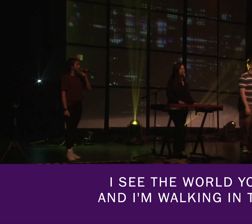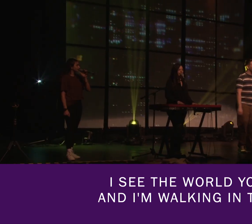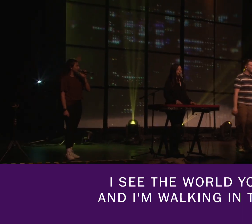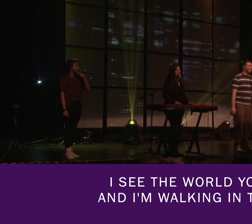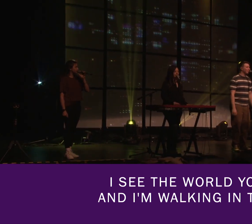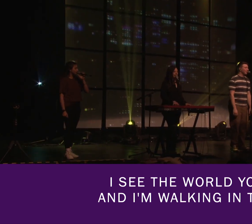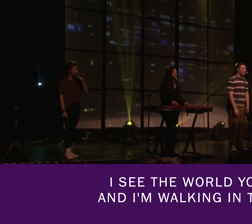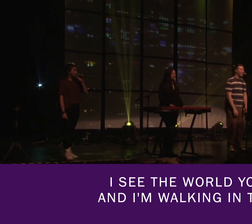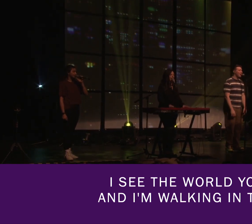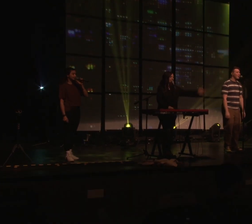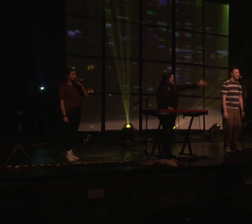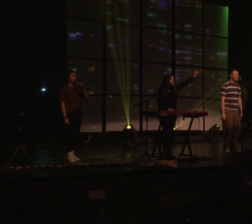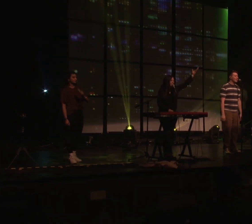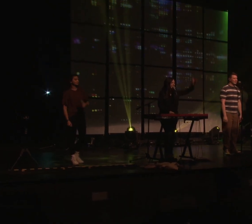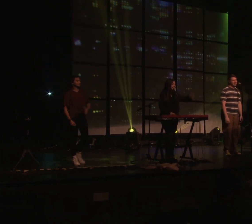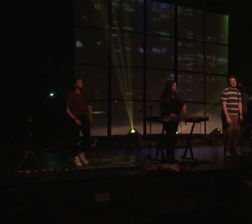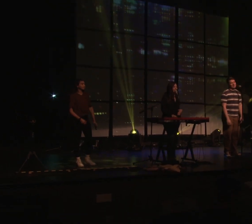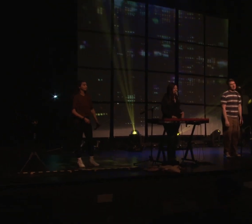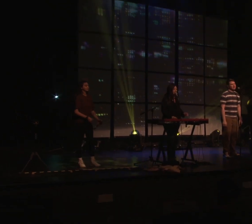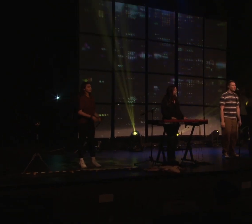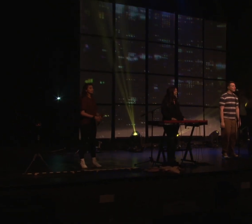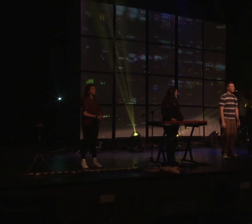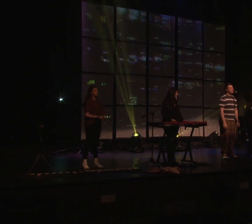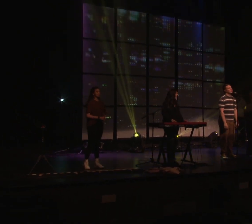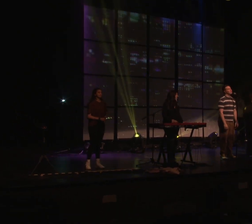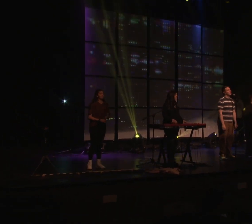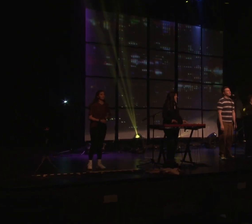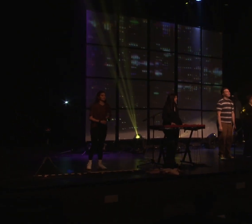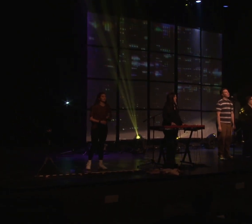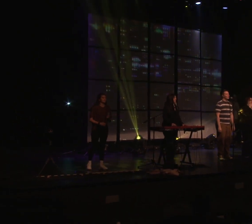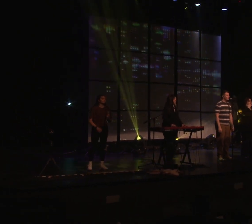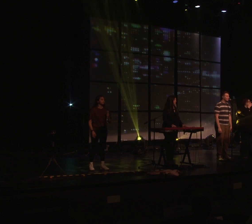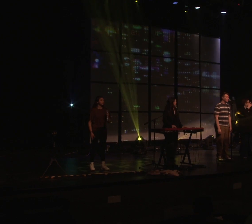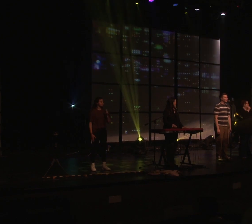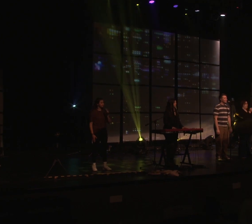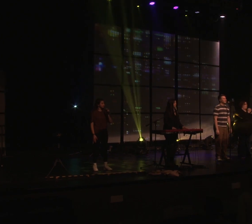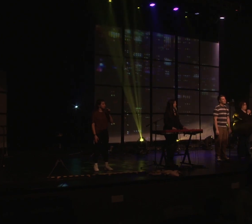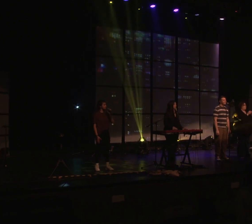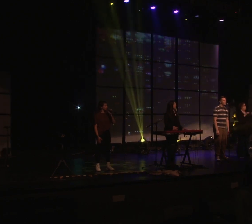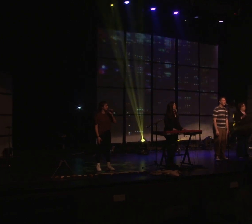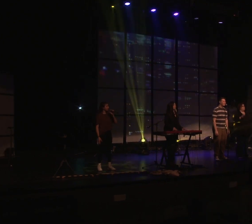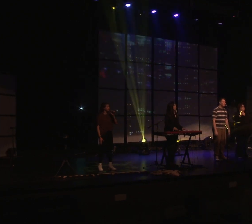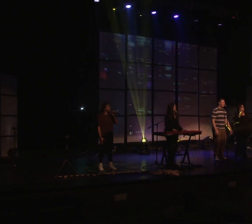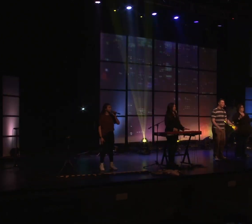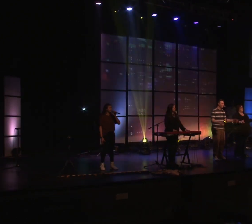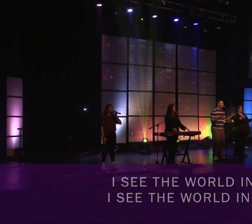walking in the light. Let's stand and sing it, come on. Oh,